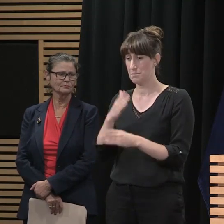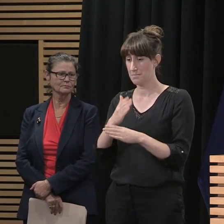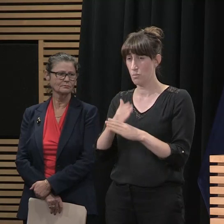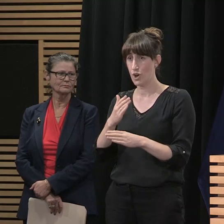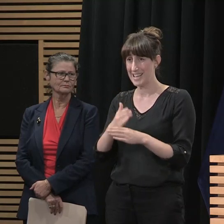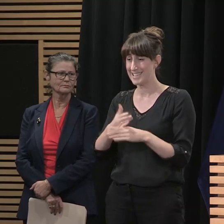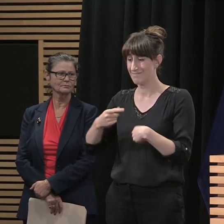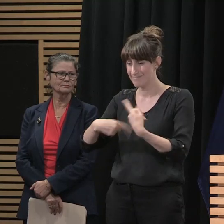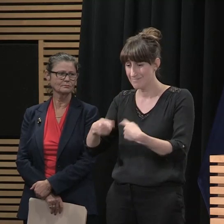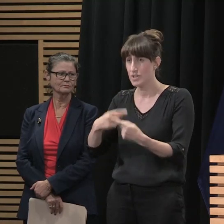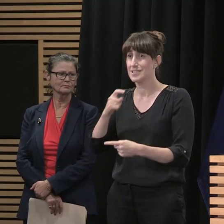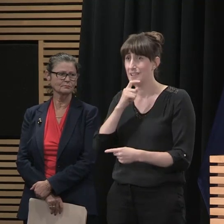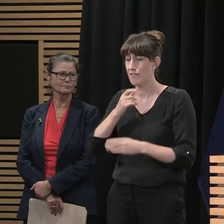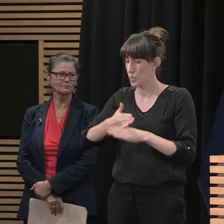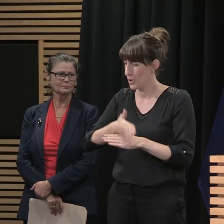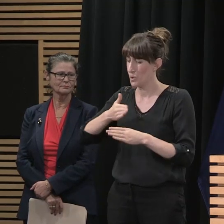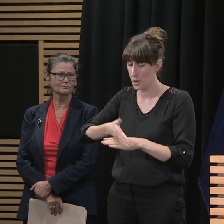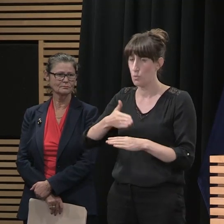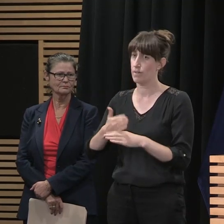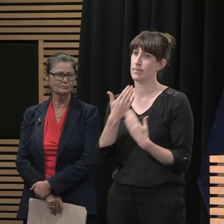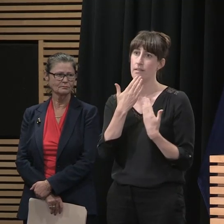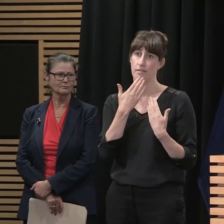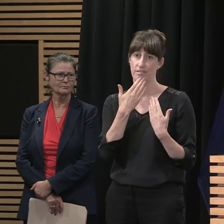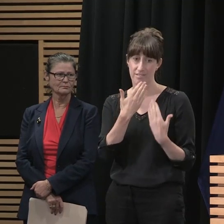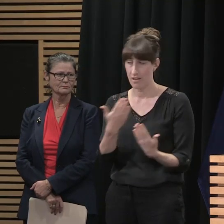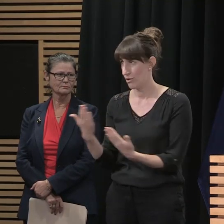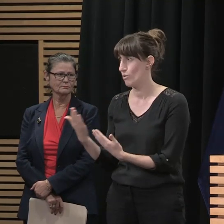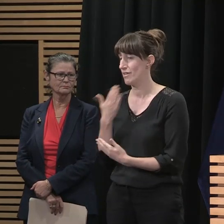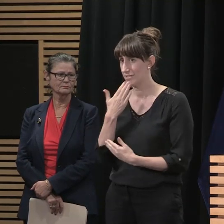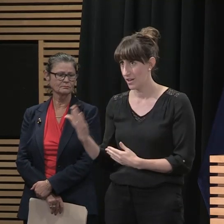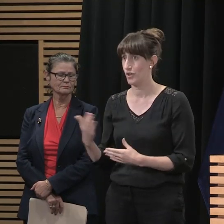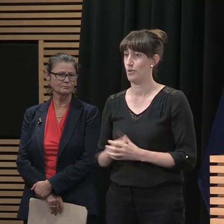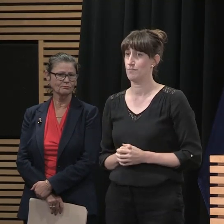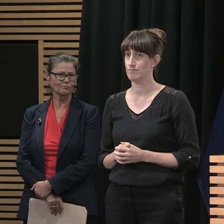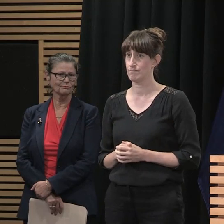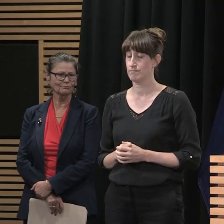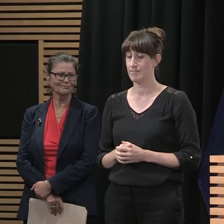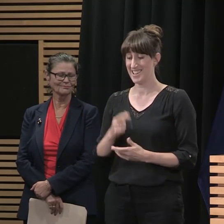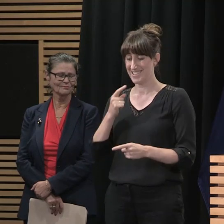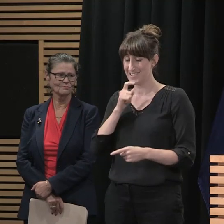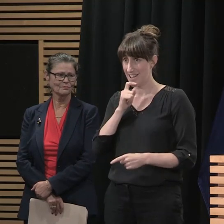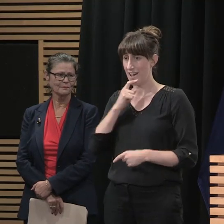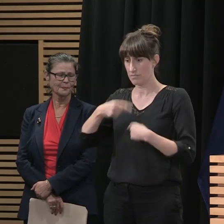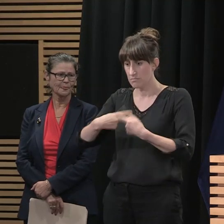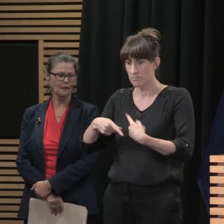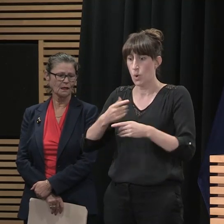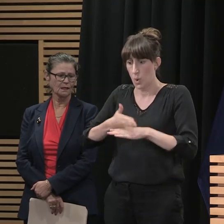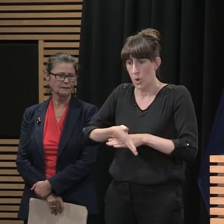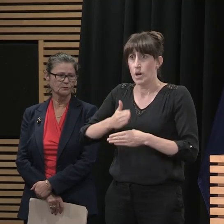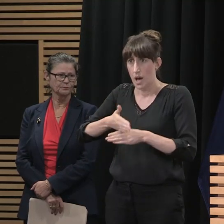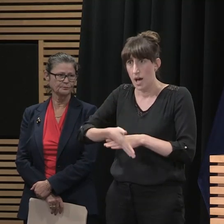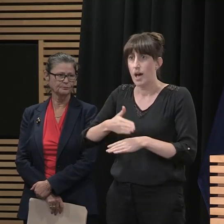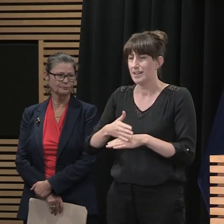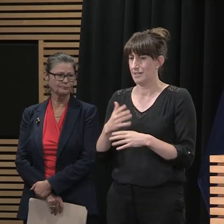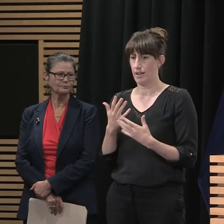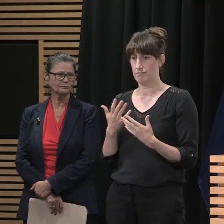are carrying out those essential service roles. Staff are working at pace and things are changing, and I know many will have questions